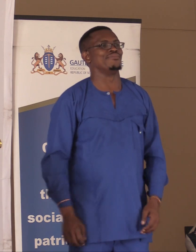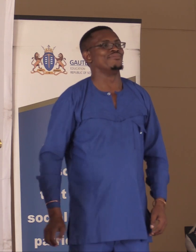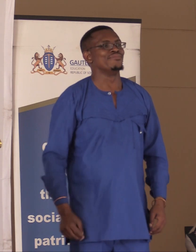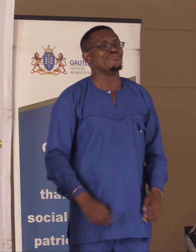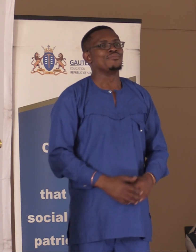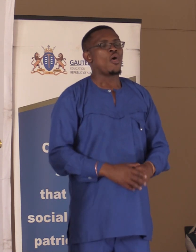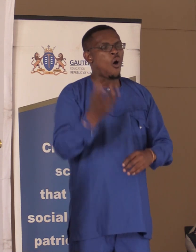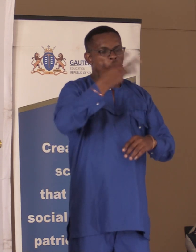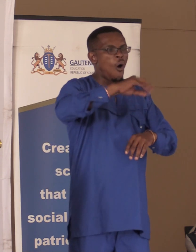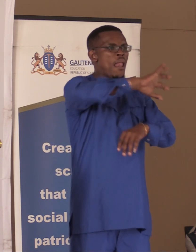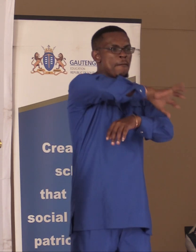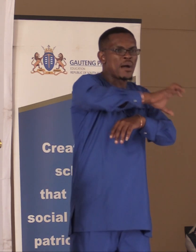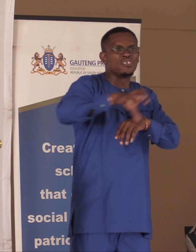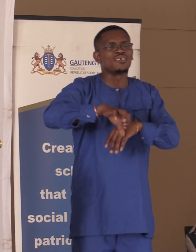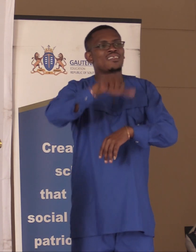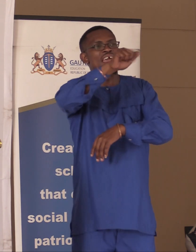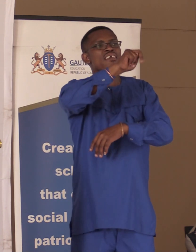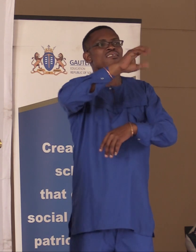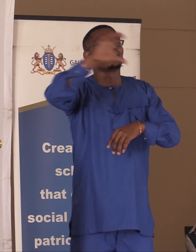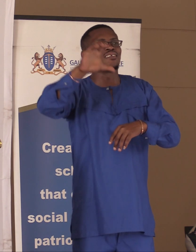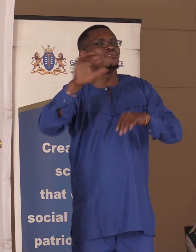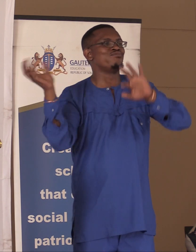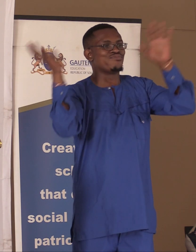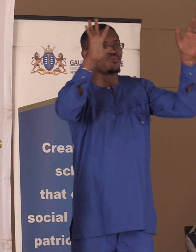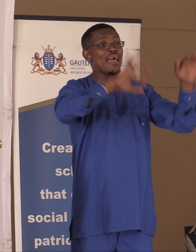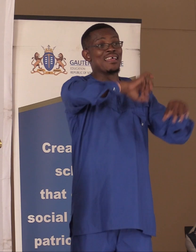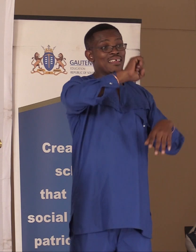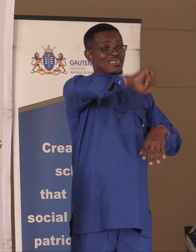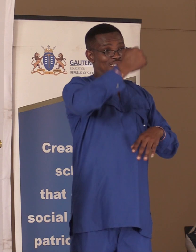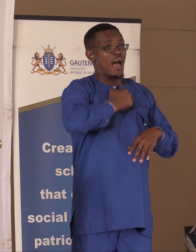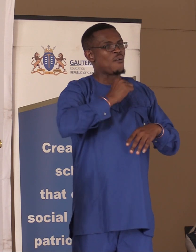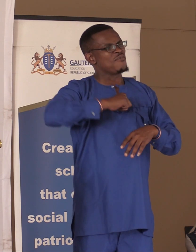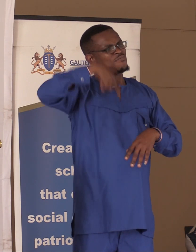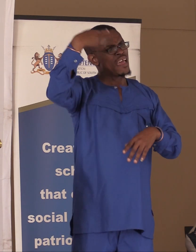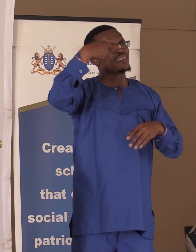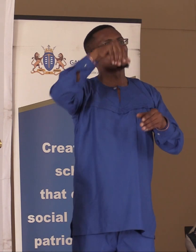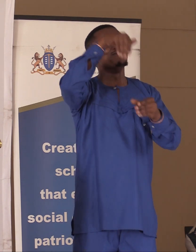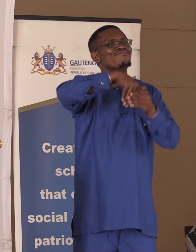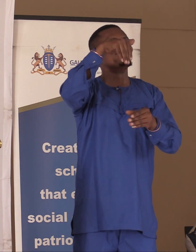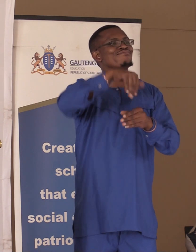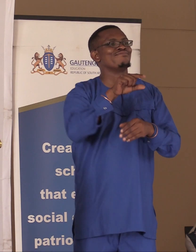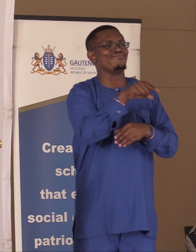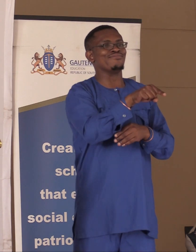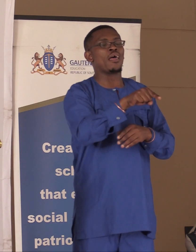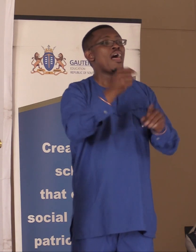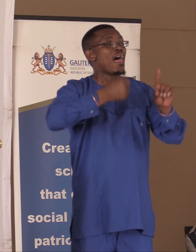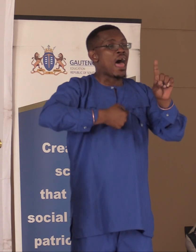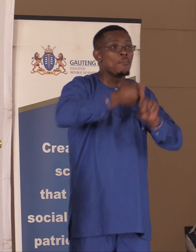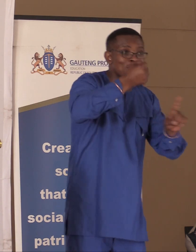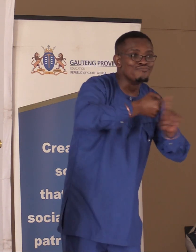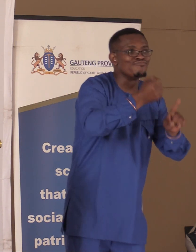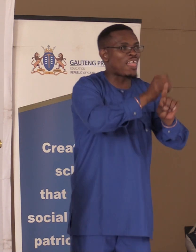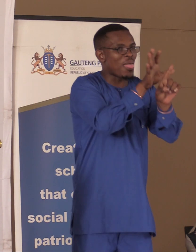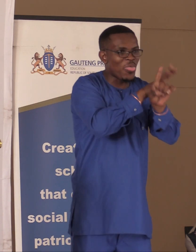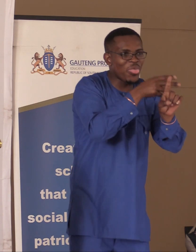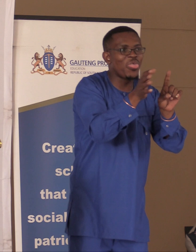Allah! All branches of the ANC. Allah, this is our first candidate. I'm here to lobby the MEC.